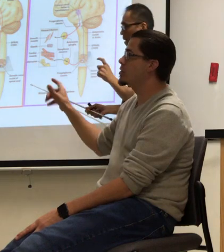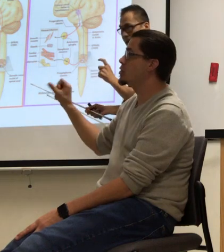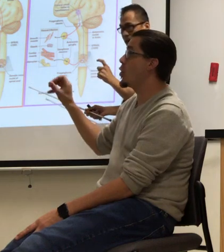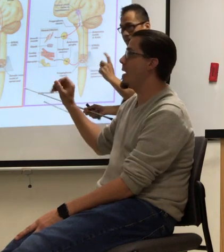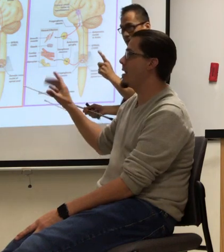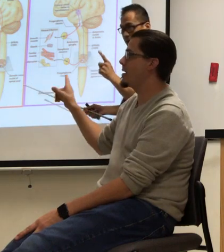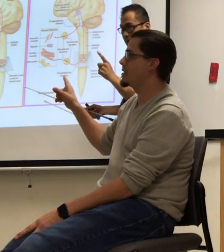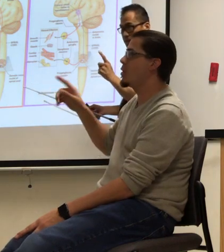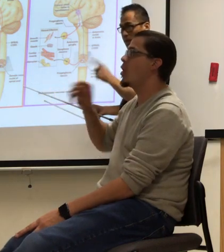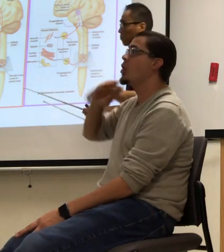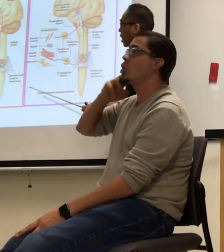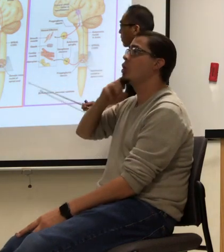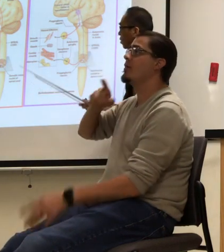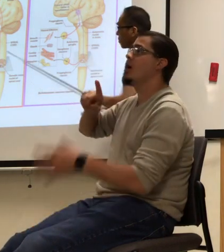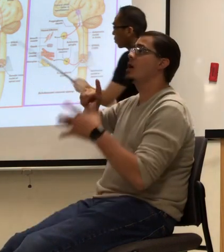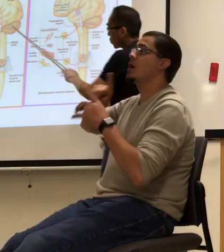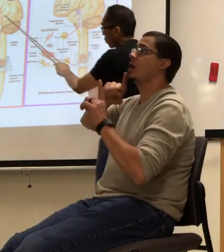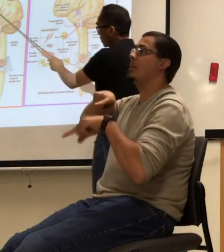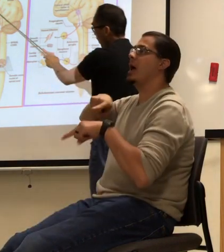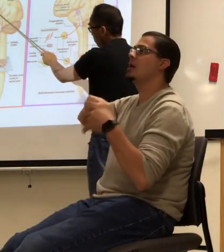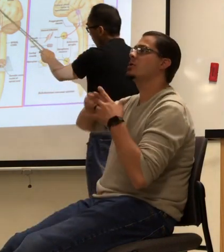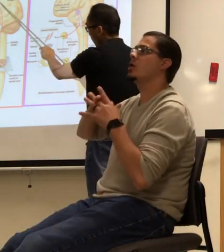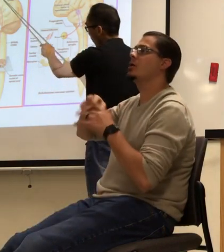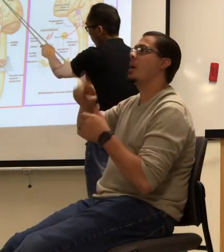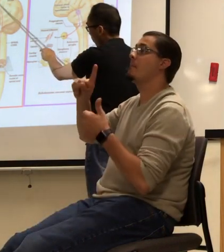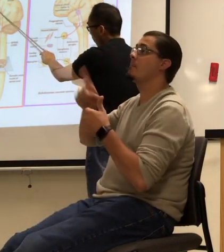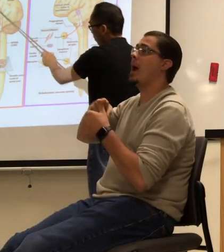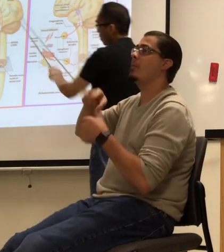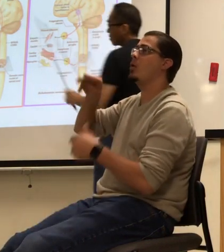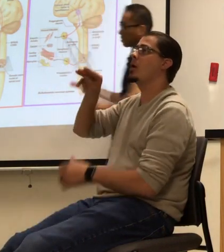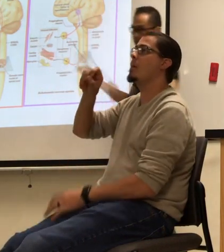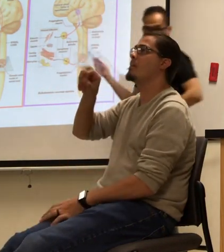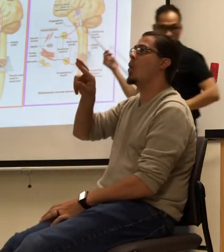the command begins in the primary motor cortex right there.